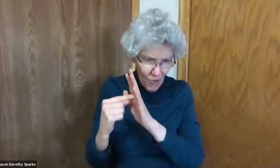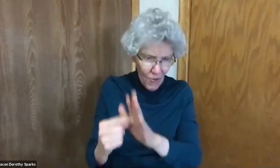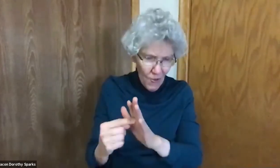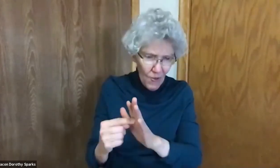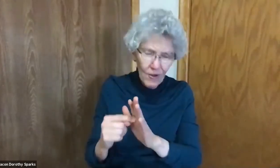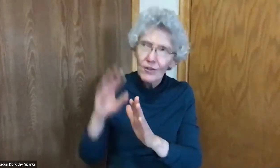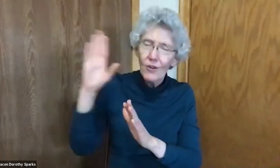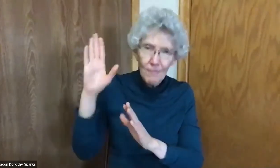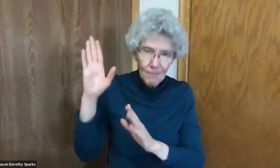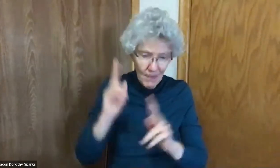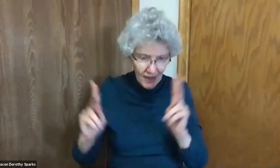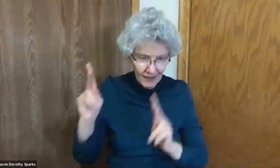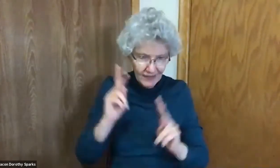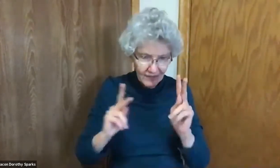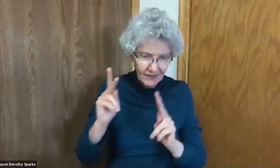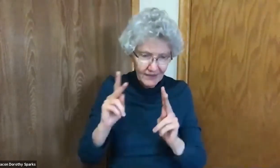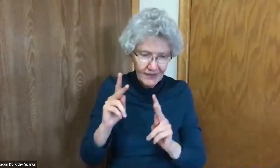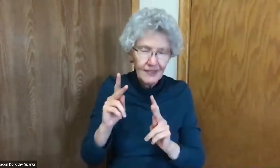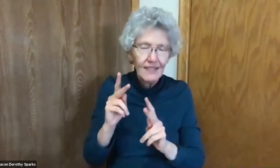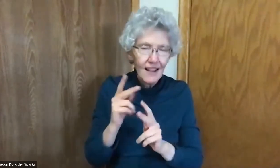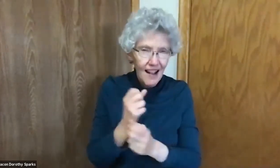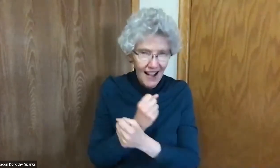You will show your people love